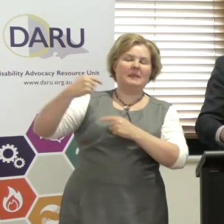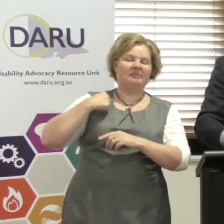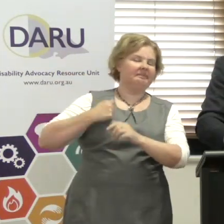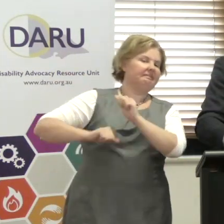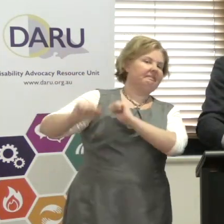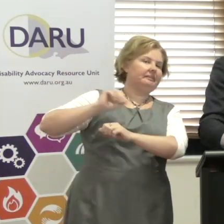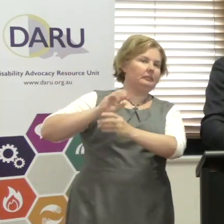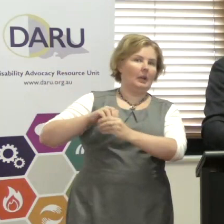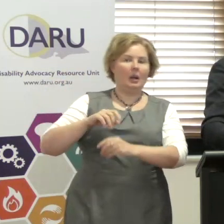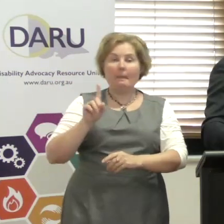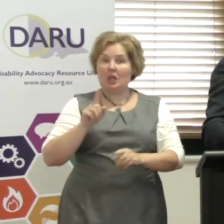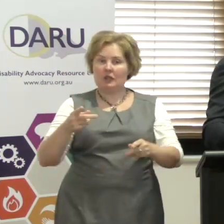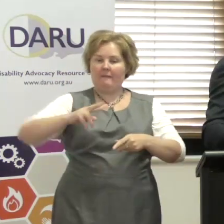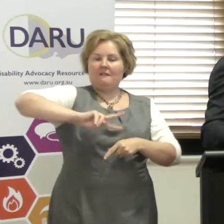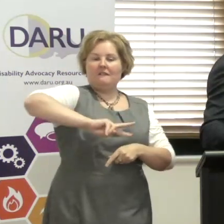to be included.